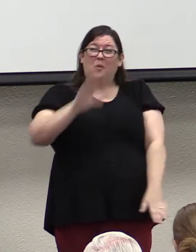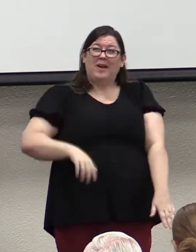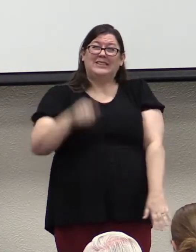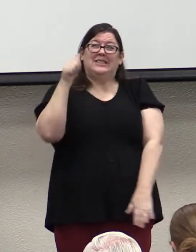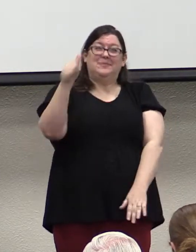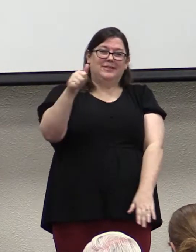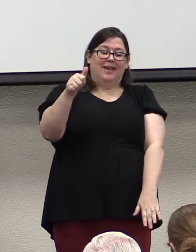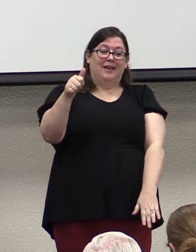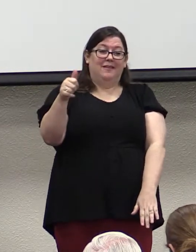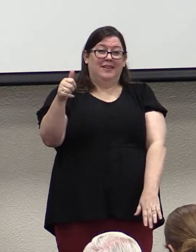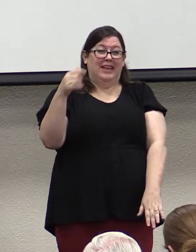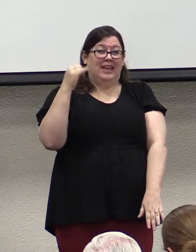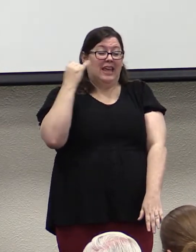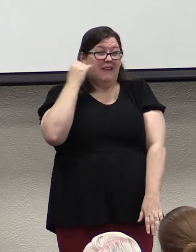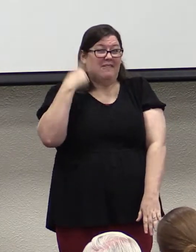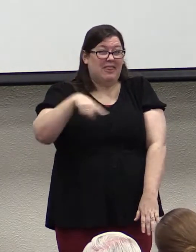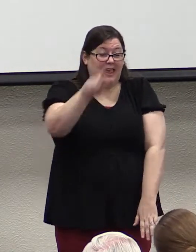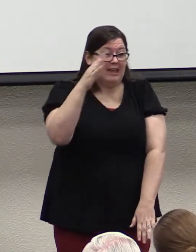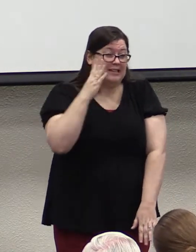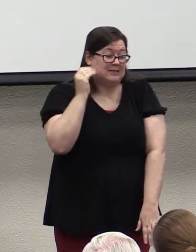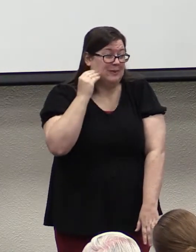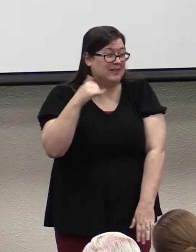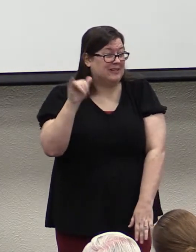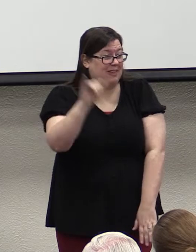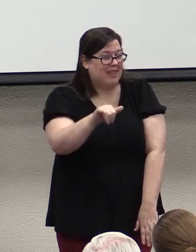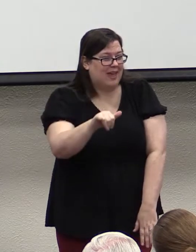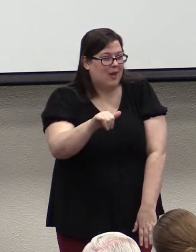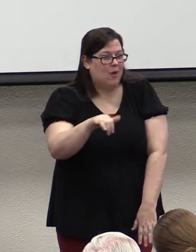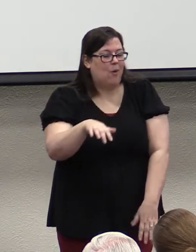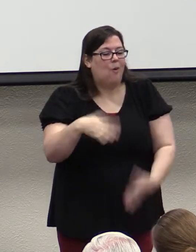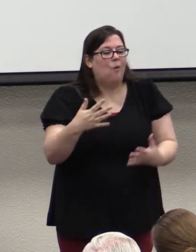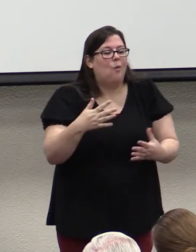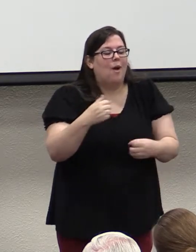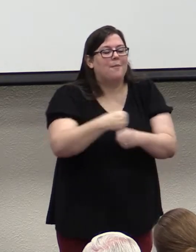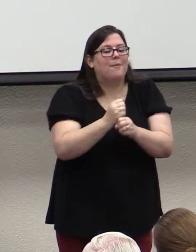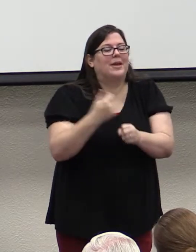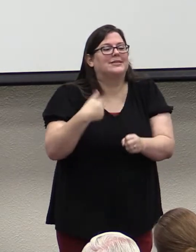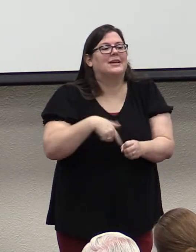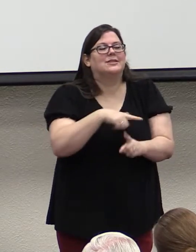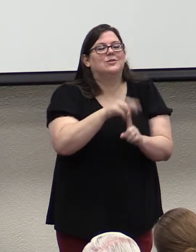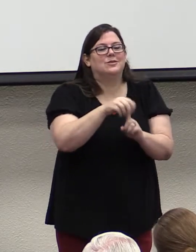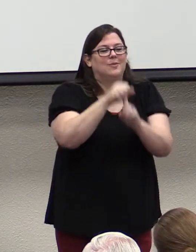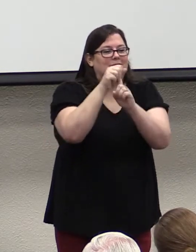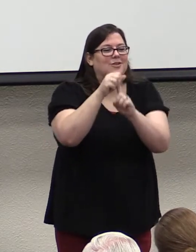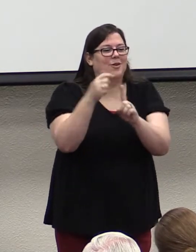they had to go through all of this, what makes us so special that we don't have to do that?